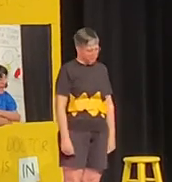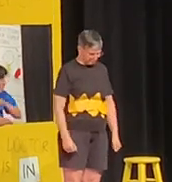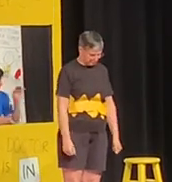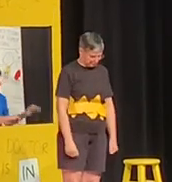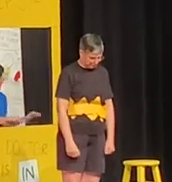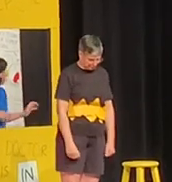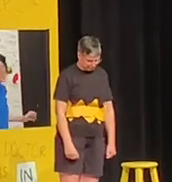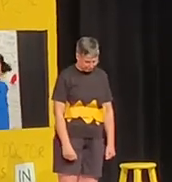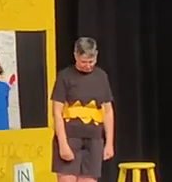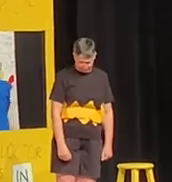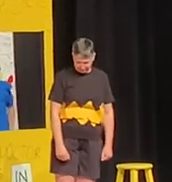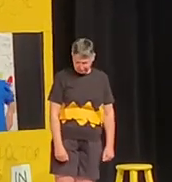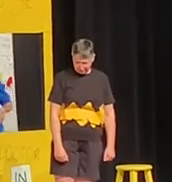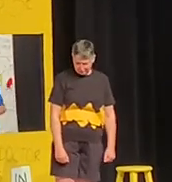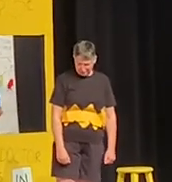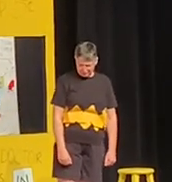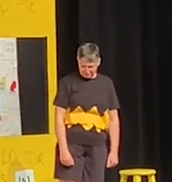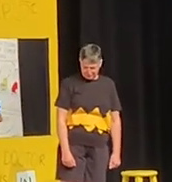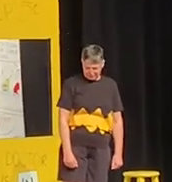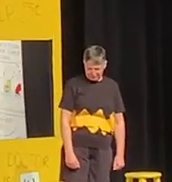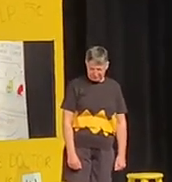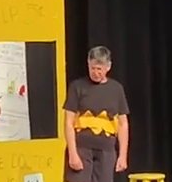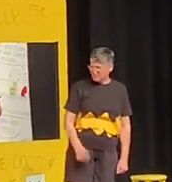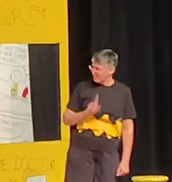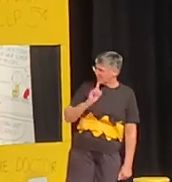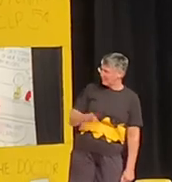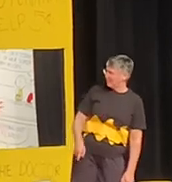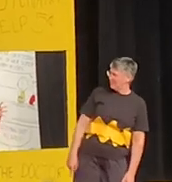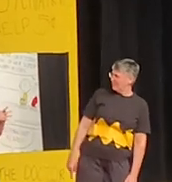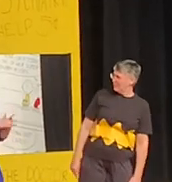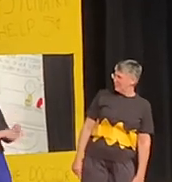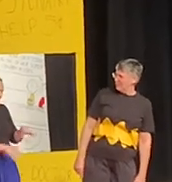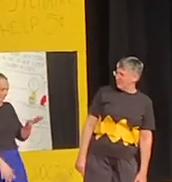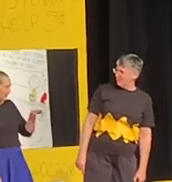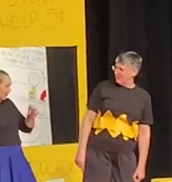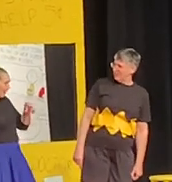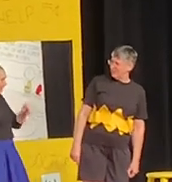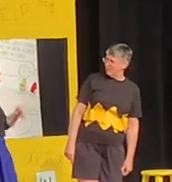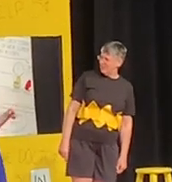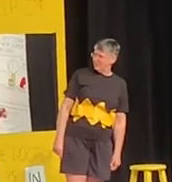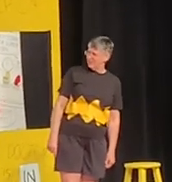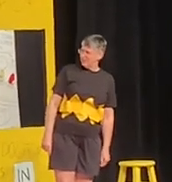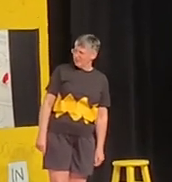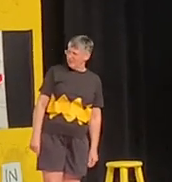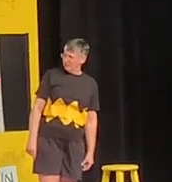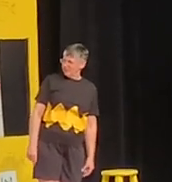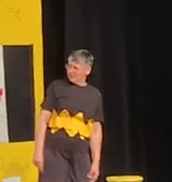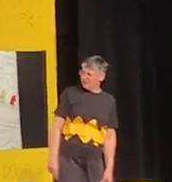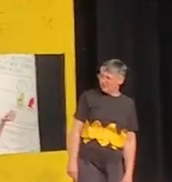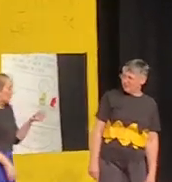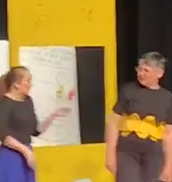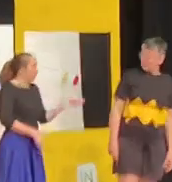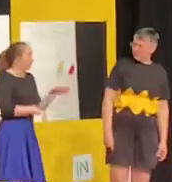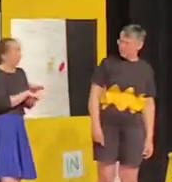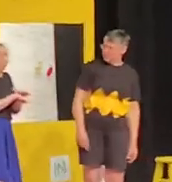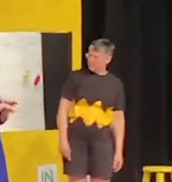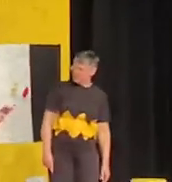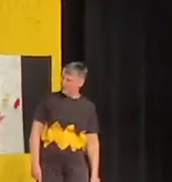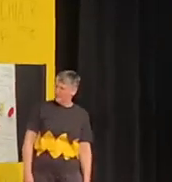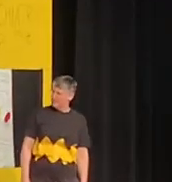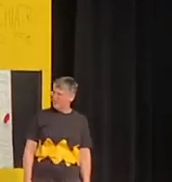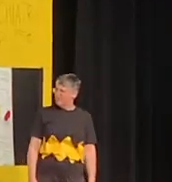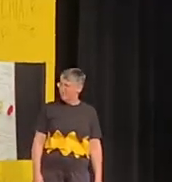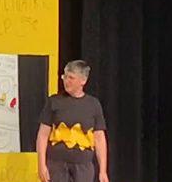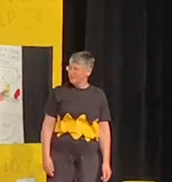Wow, that's okay for a starter. A starter? Certainly. You don't think that mentioning these few